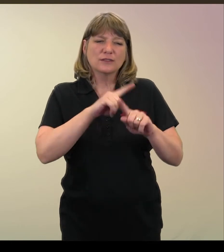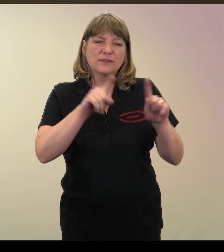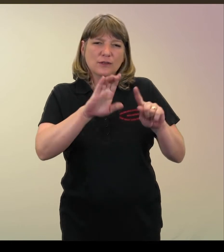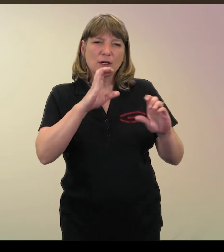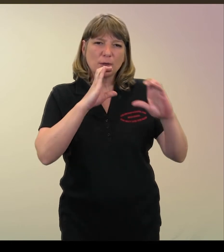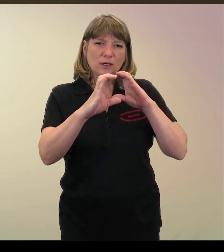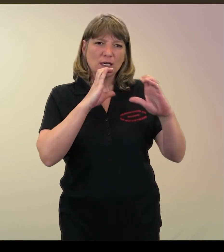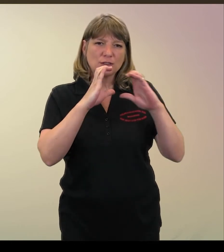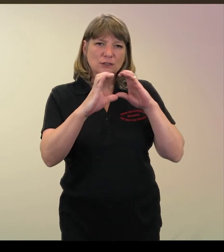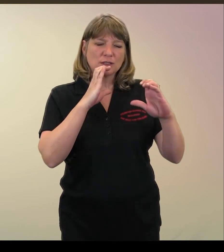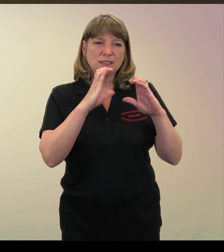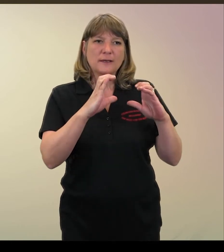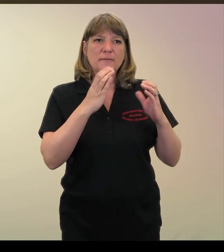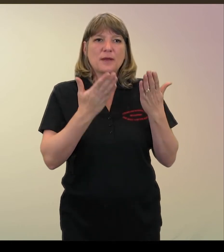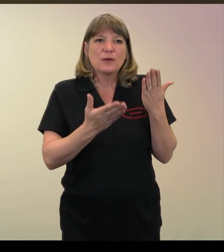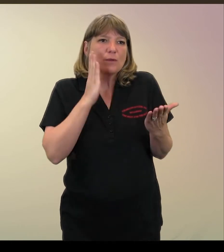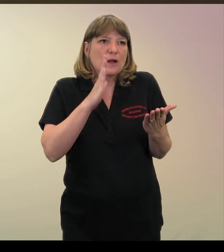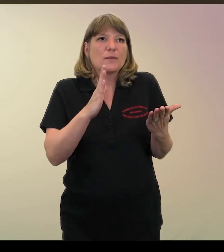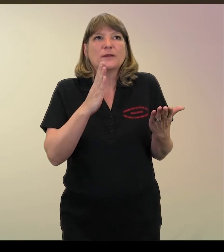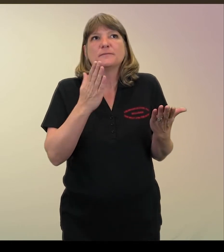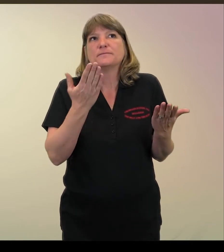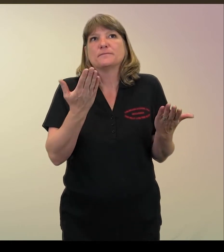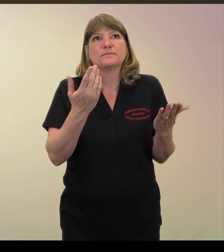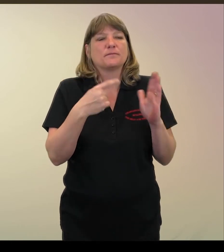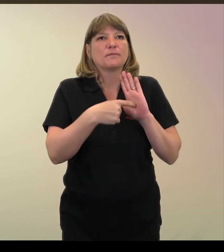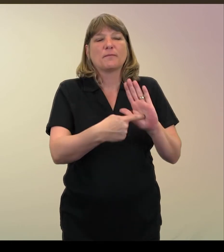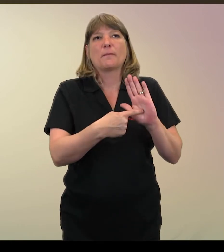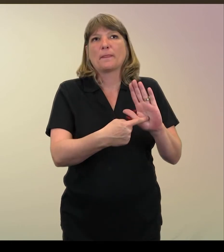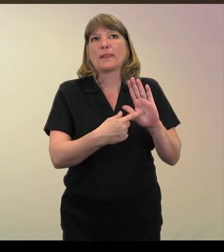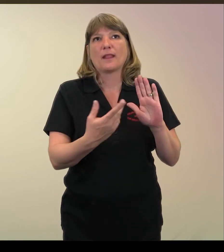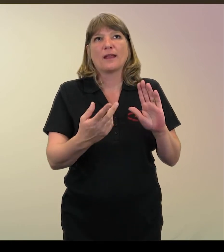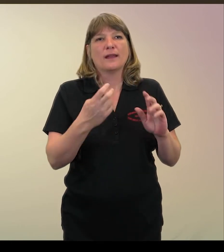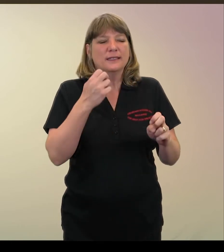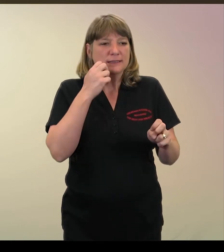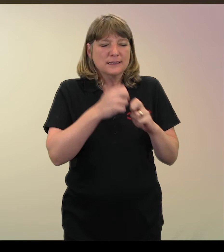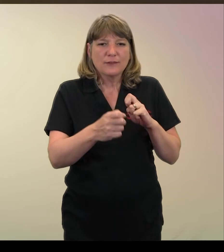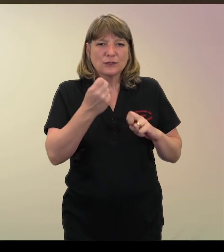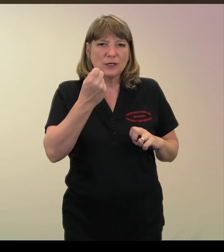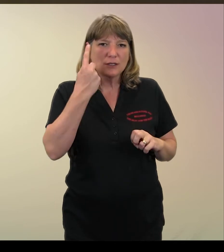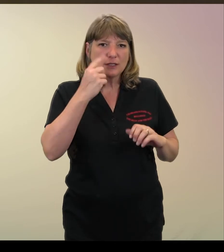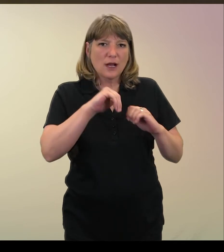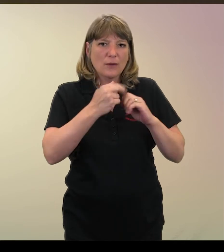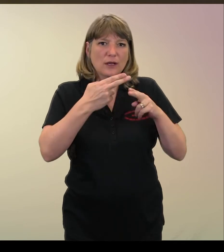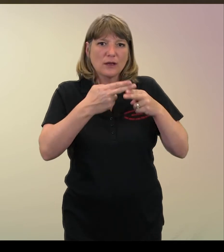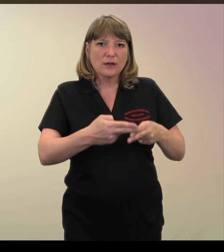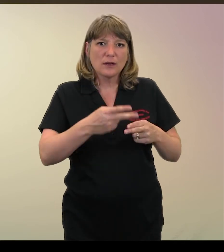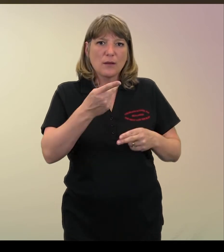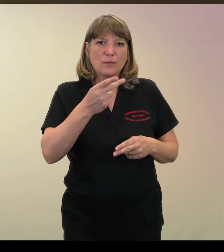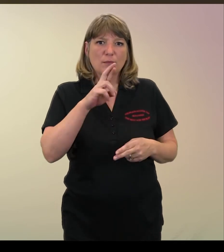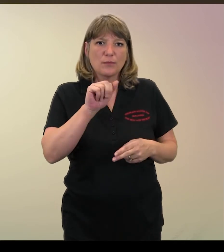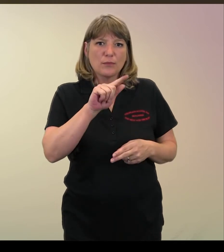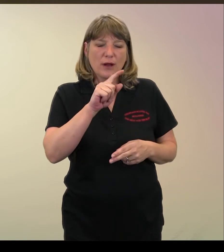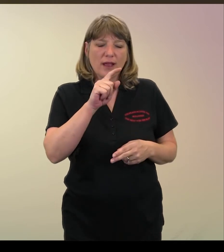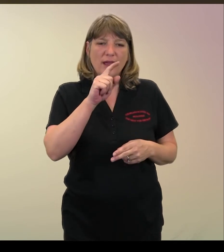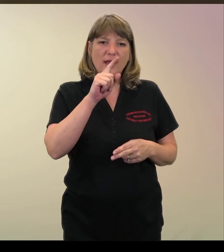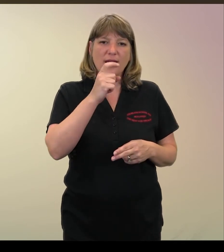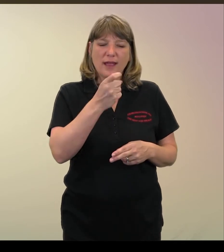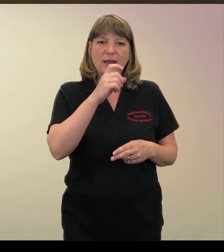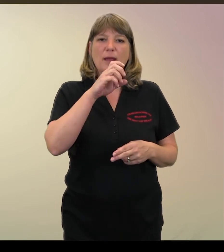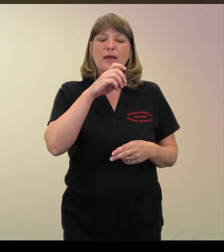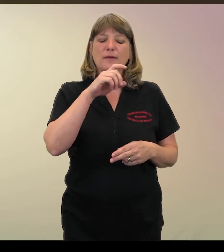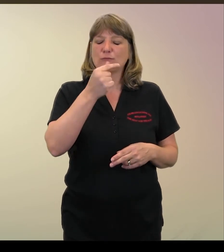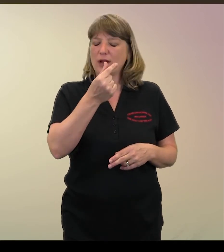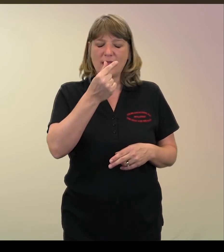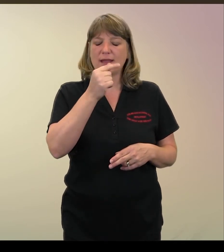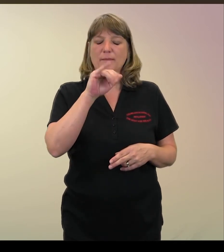see differences in their communication behavior present might be difficulty kind of understanding what we call the